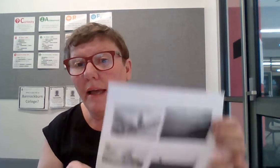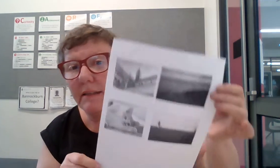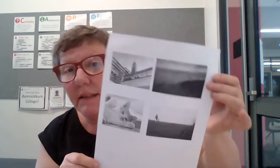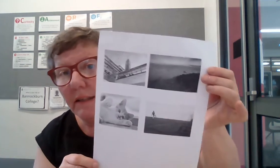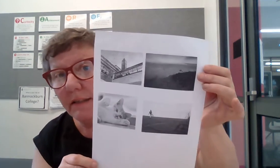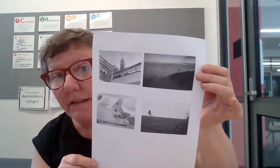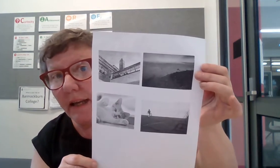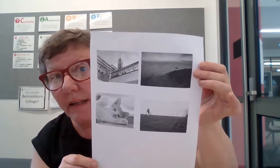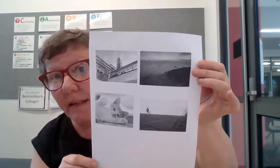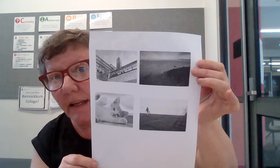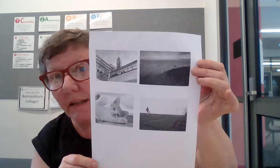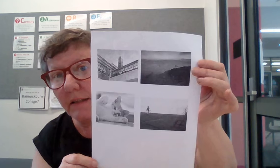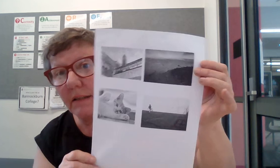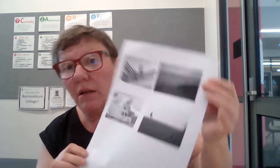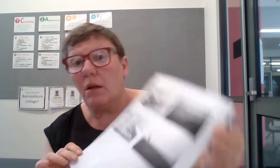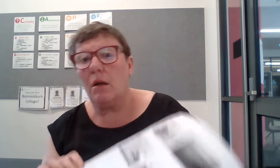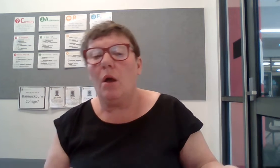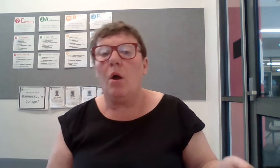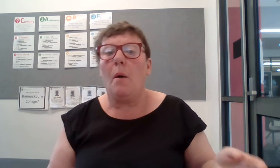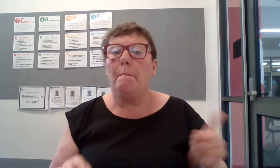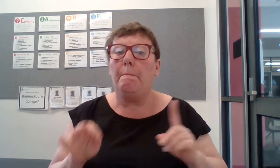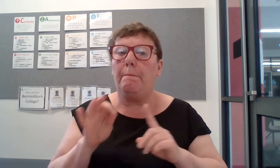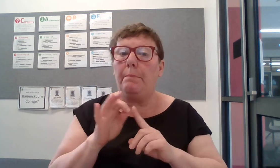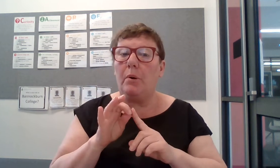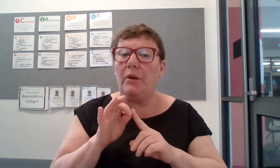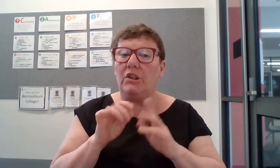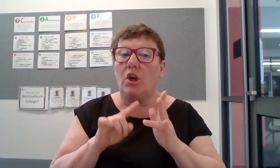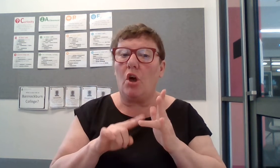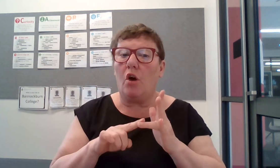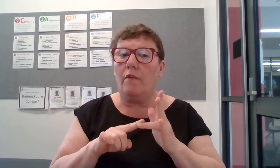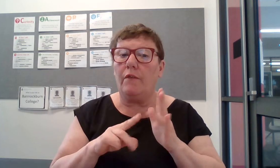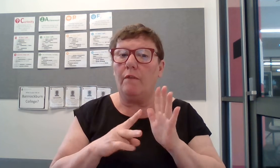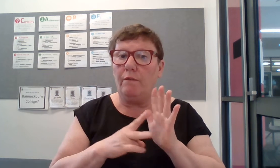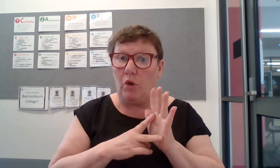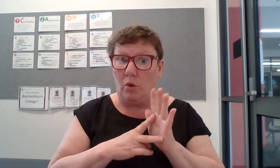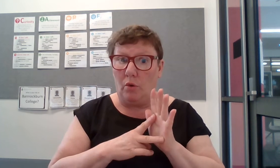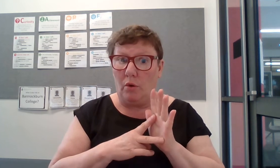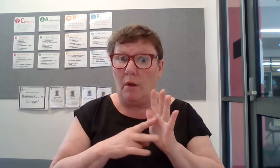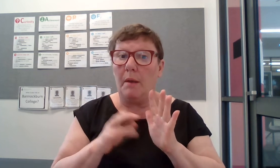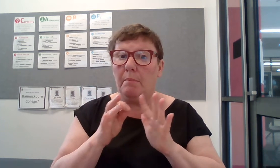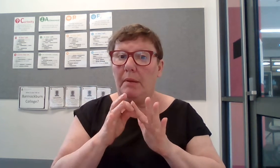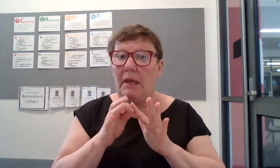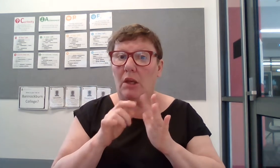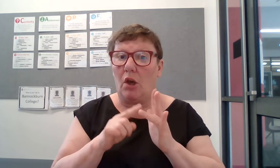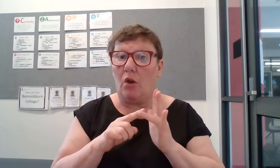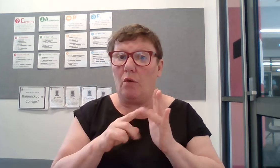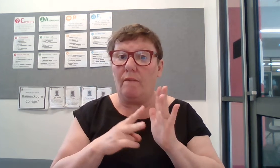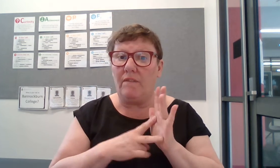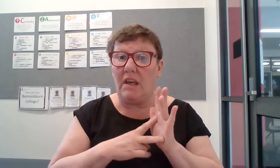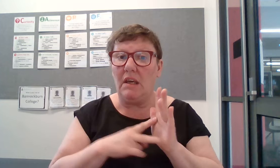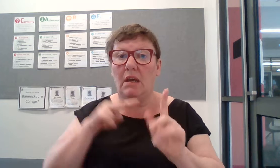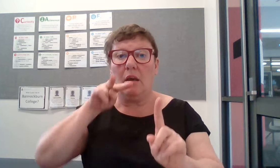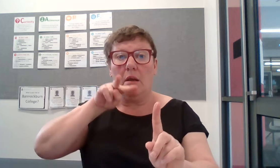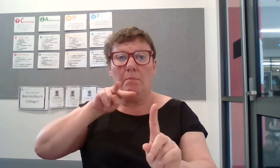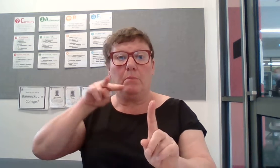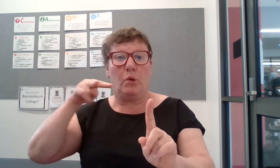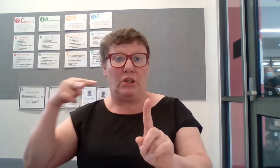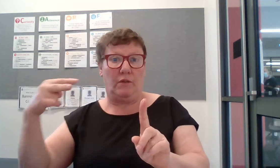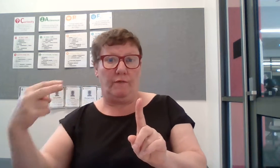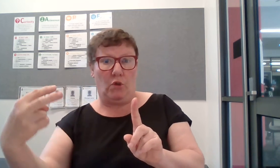Art techniques. Point of view. POV, point of